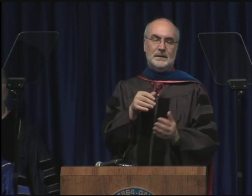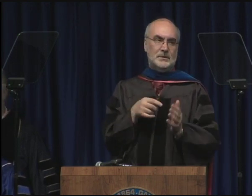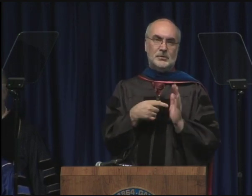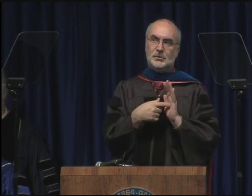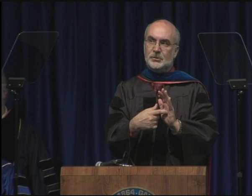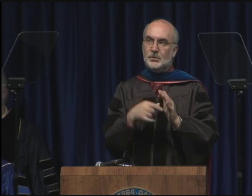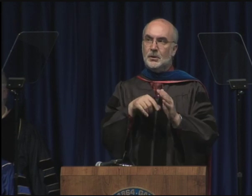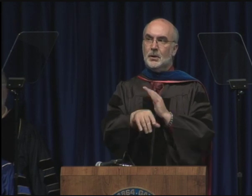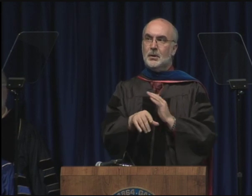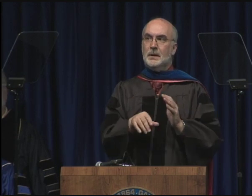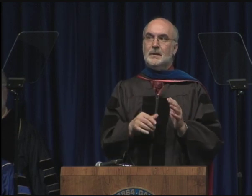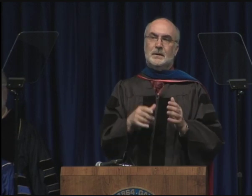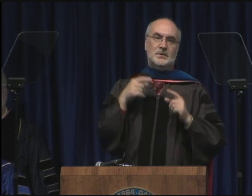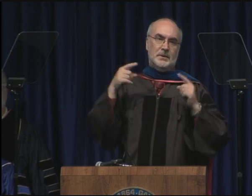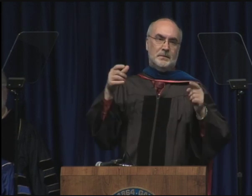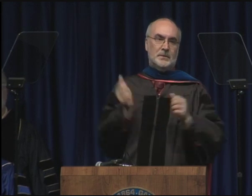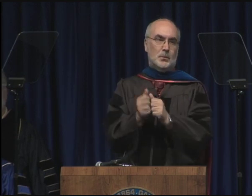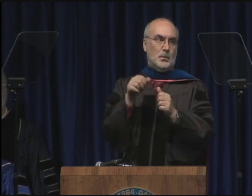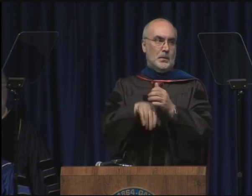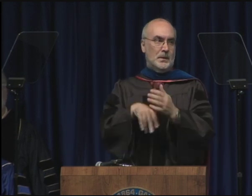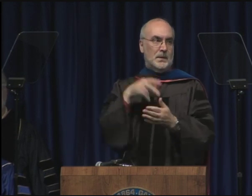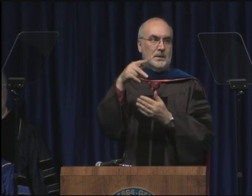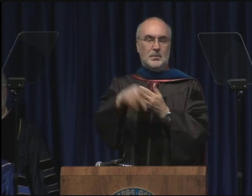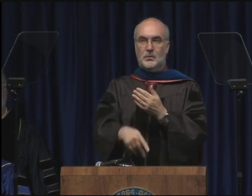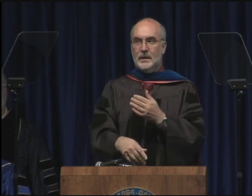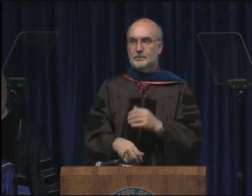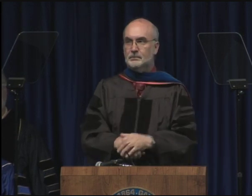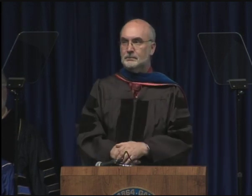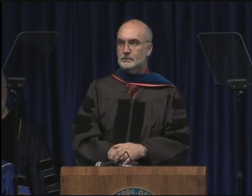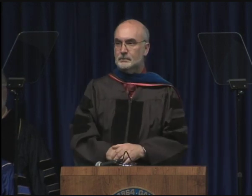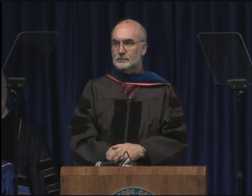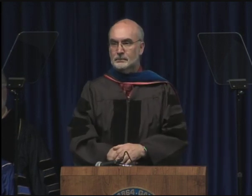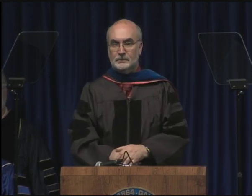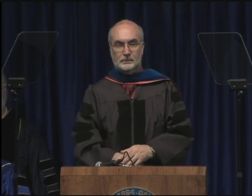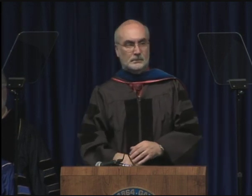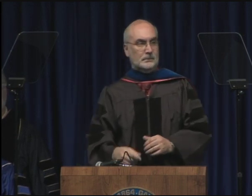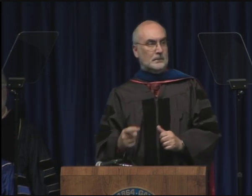is reflected in their achievements within the program.